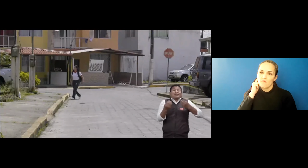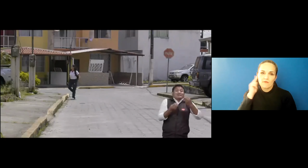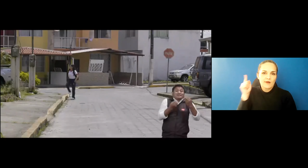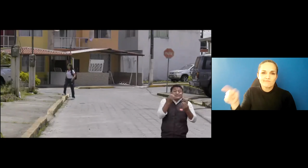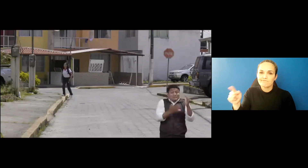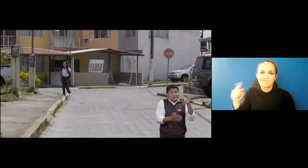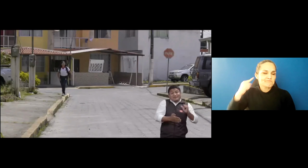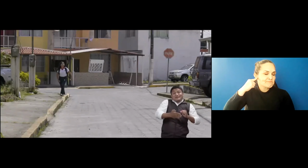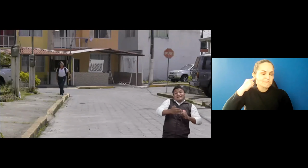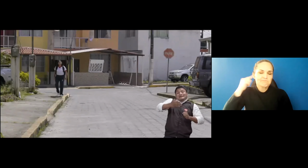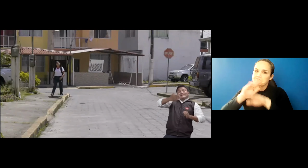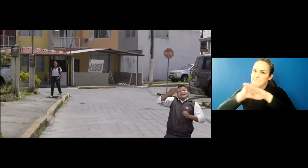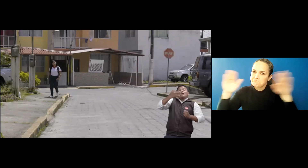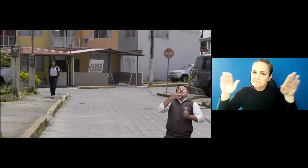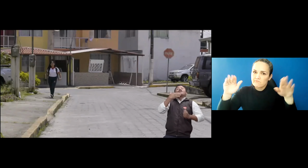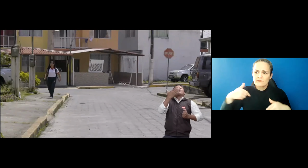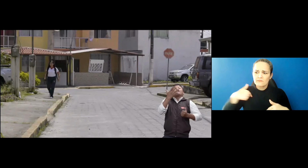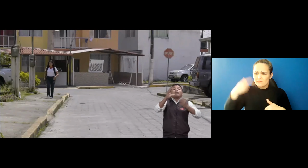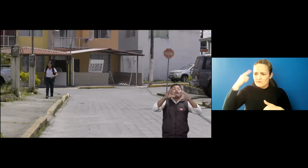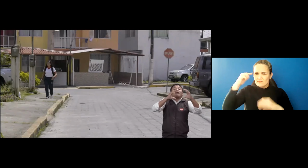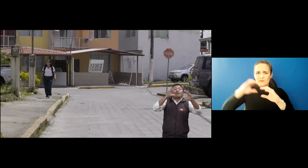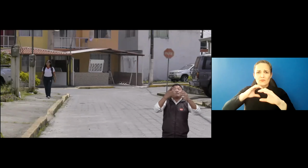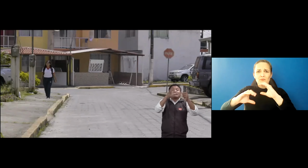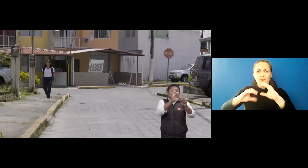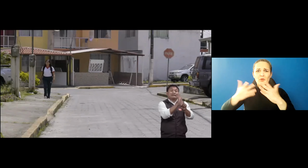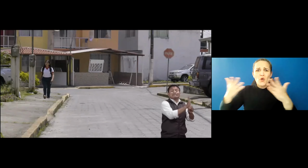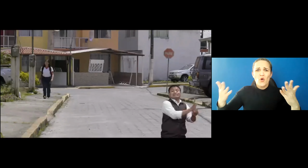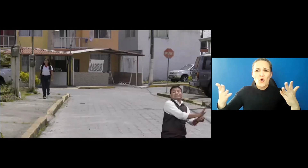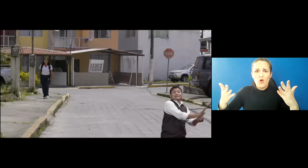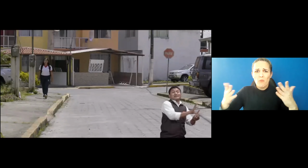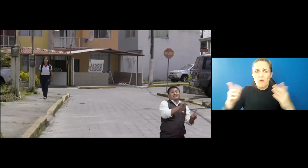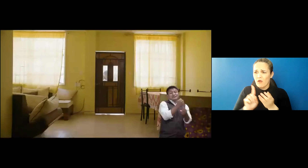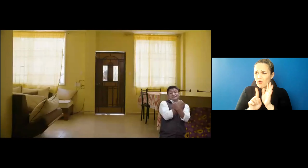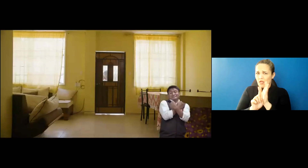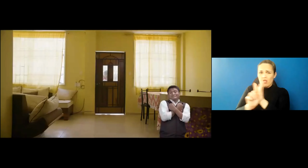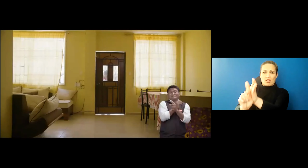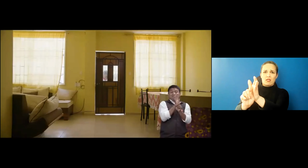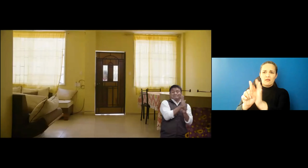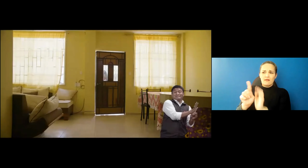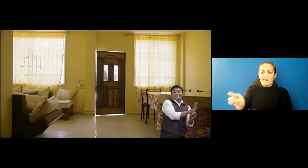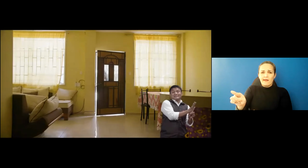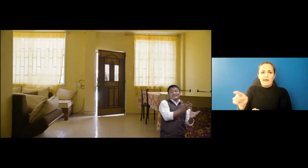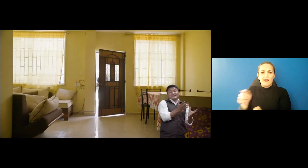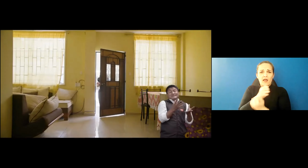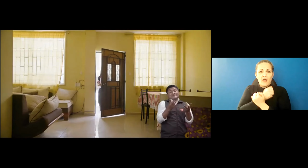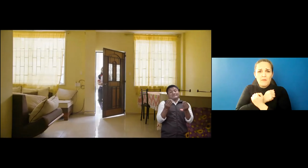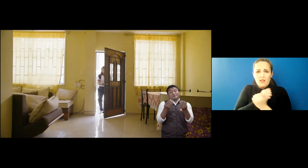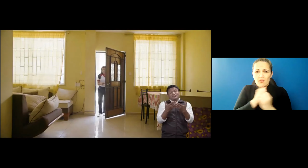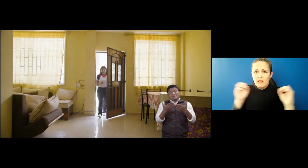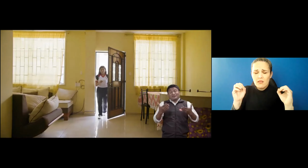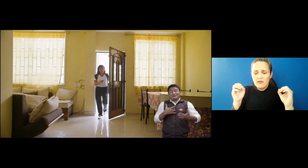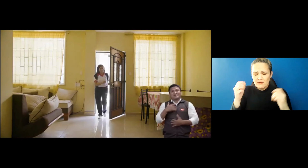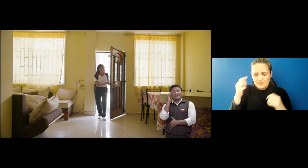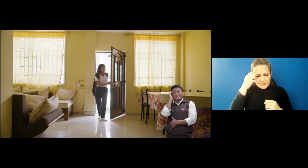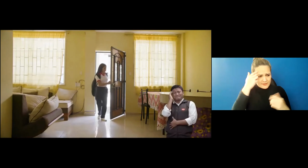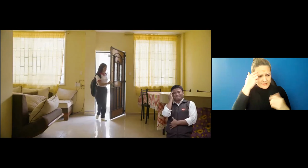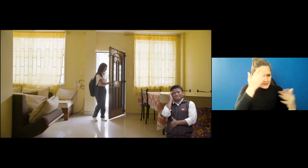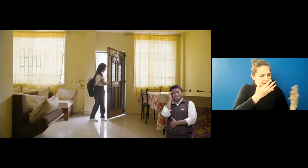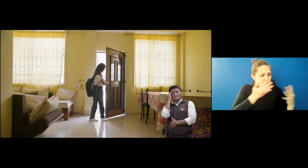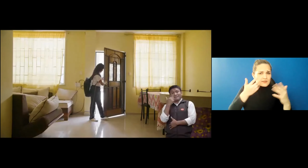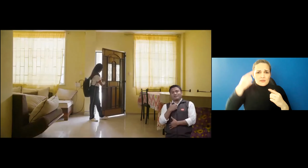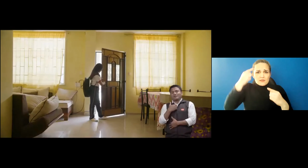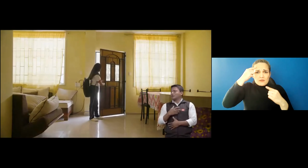will. So I asked, when she grows up, how is she going to communicate? She's going to be rejected. She won't be loved. And these